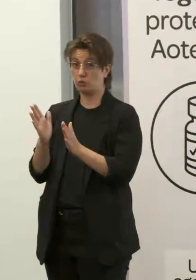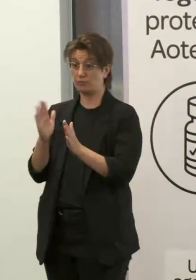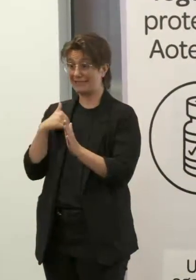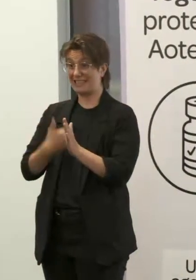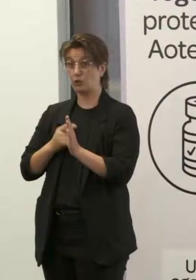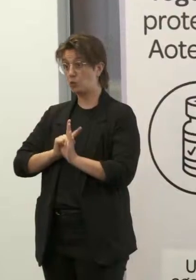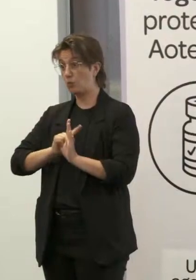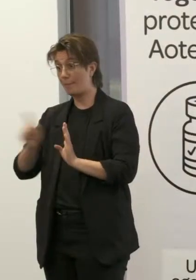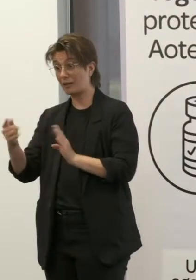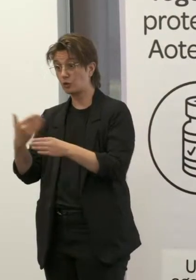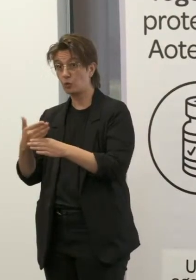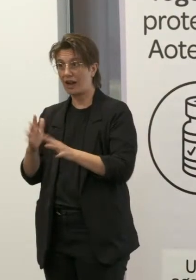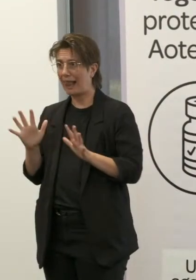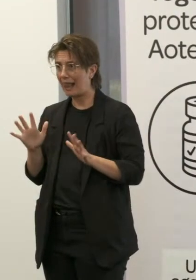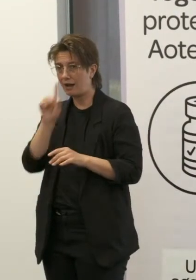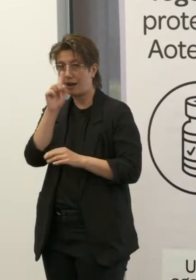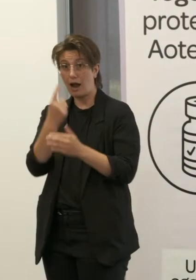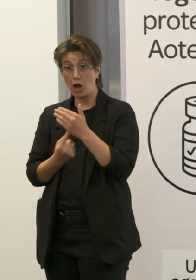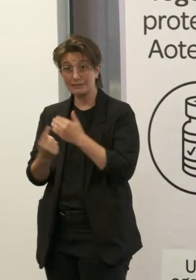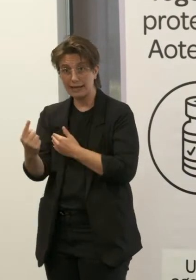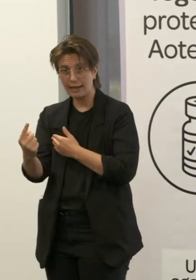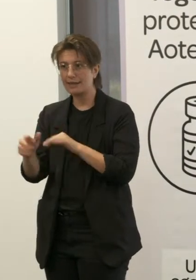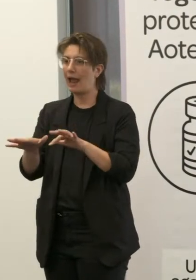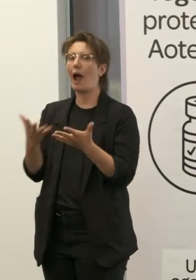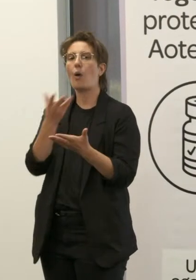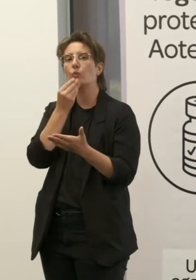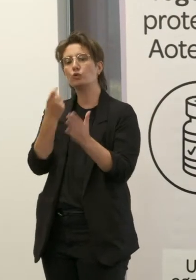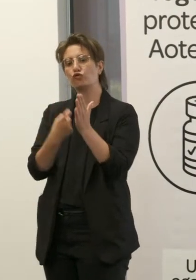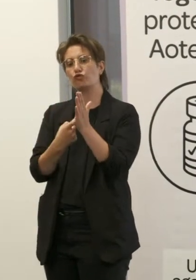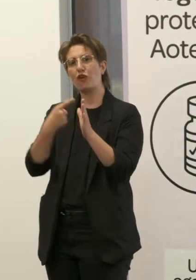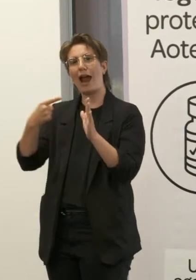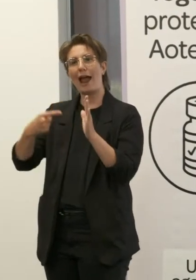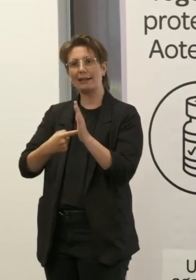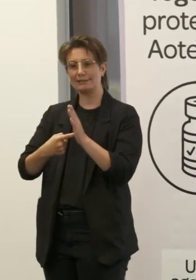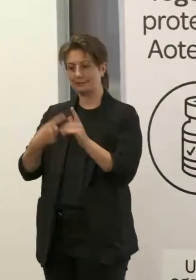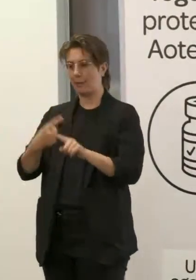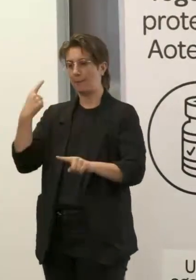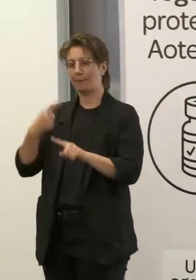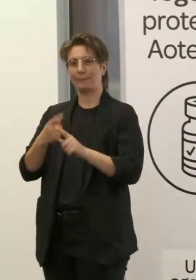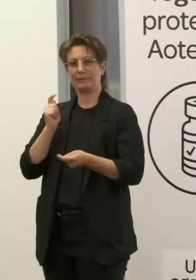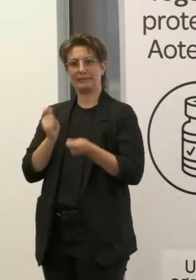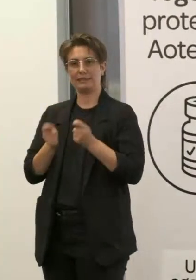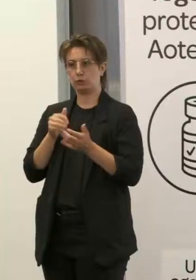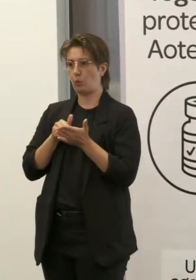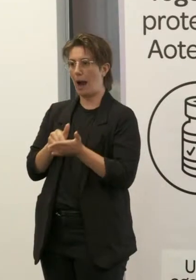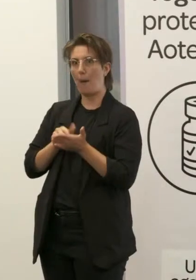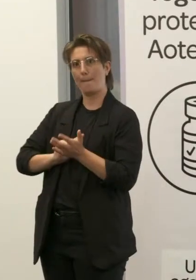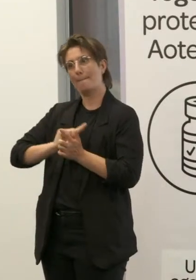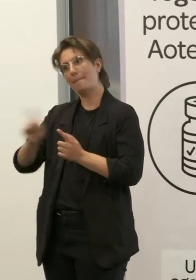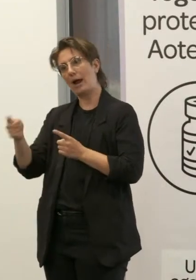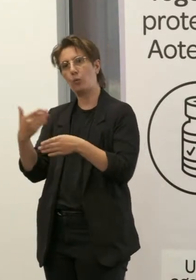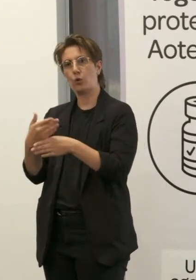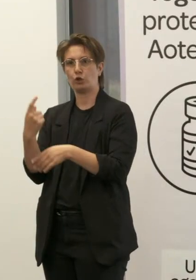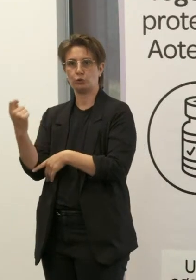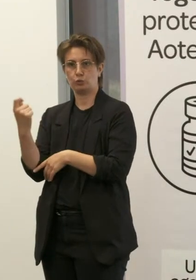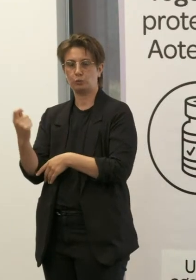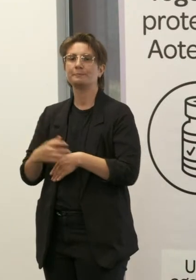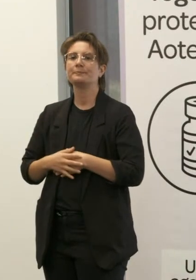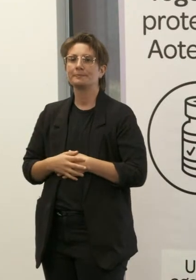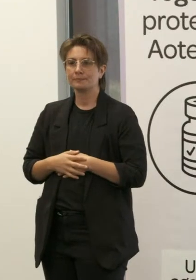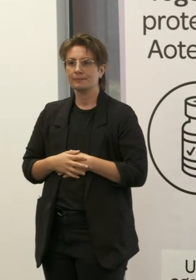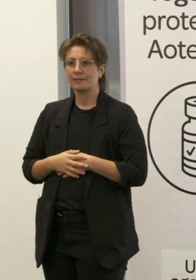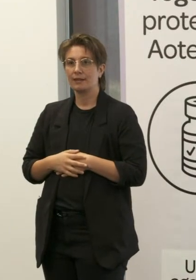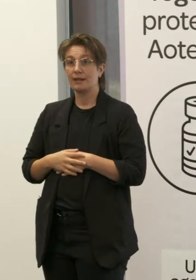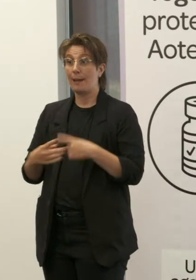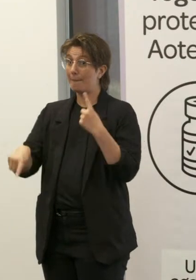with the use of daily rapid antigen tests. And as I've said, the greater use of digital tools, and we'll go into how